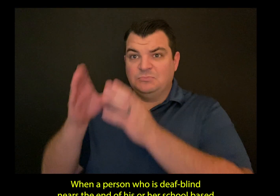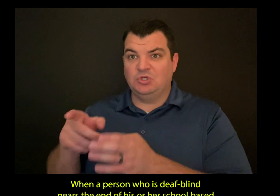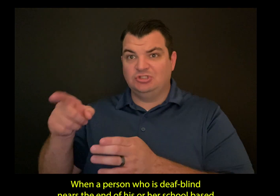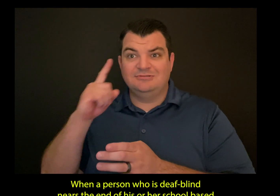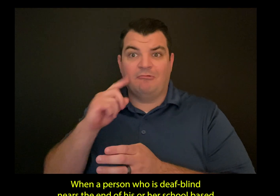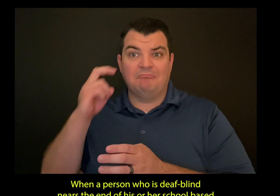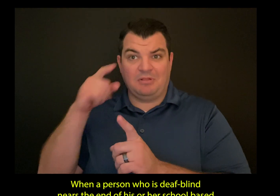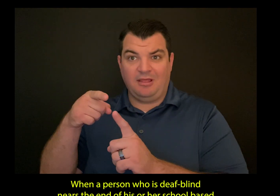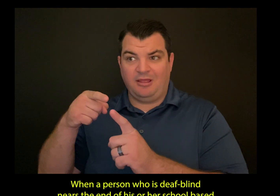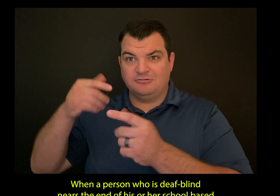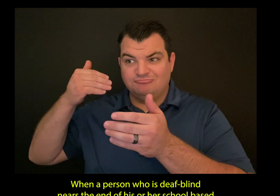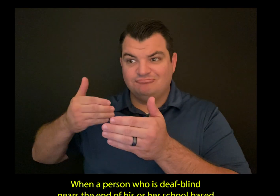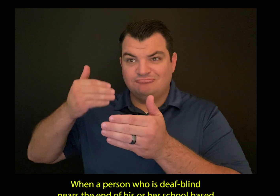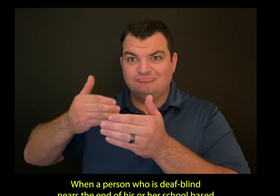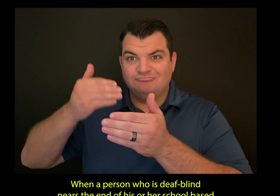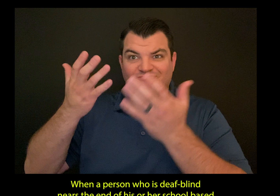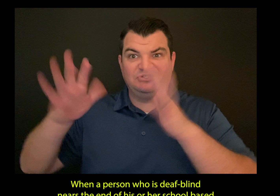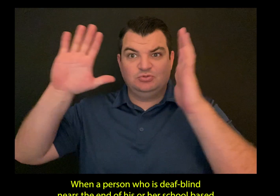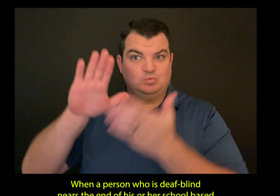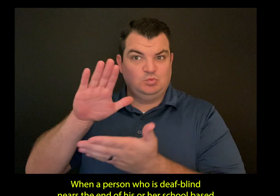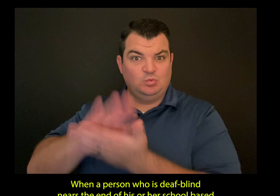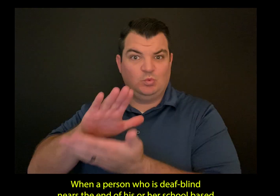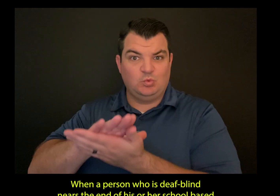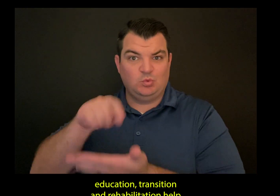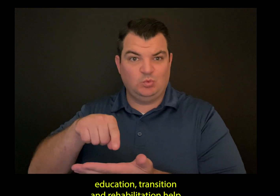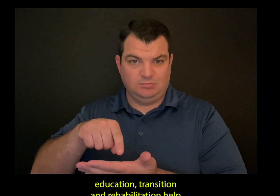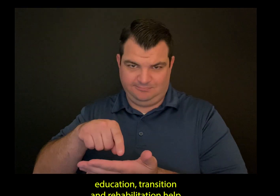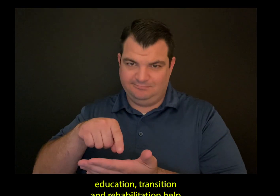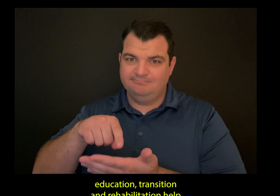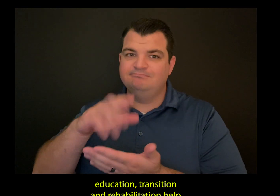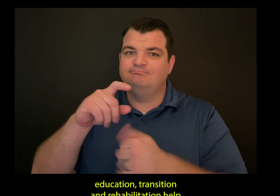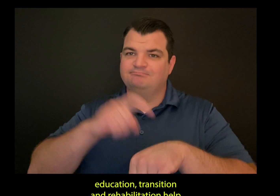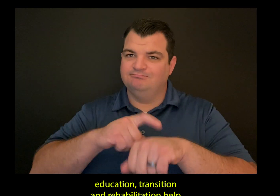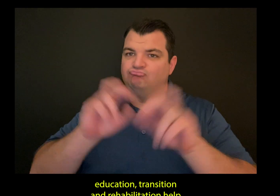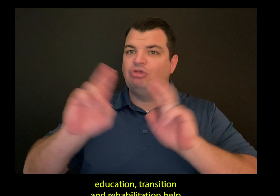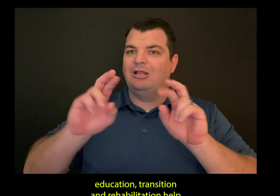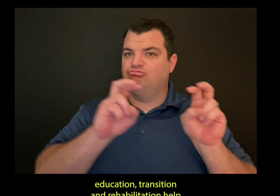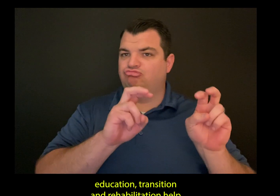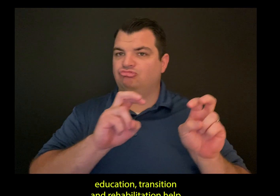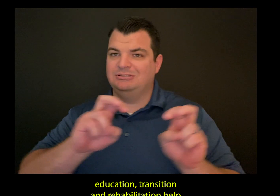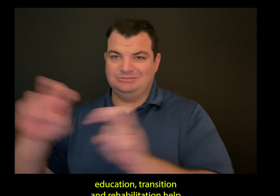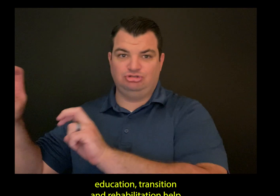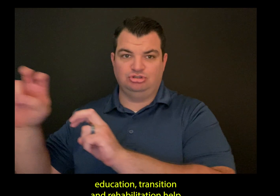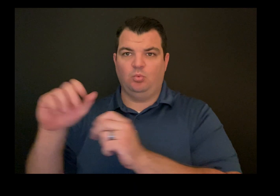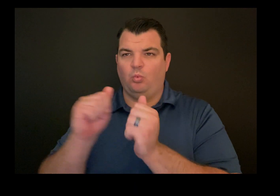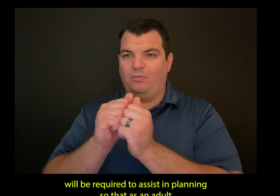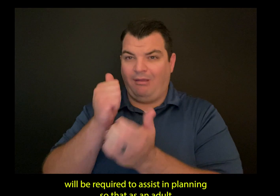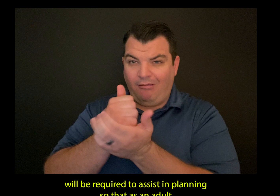When a person who is deafblind nears the end of his or her school based education, transition and rehabilitation help will be